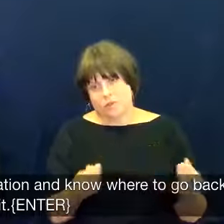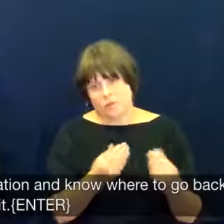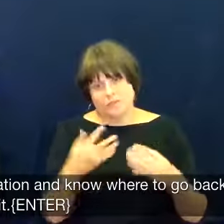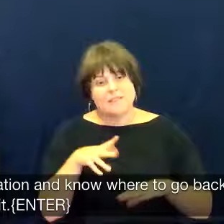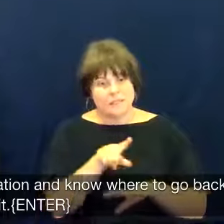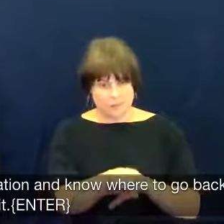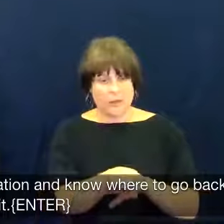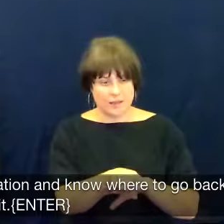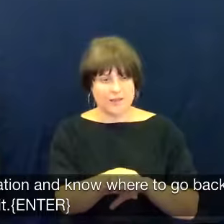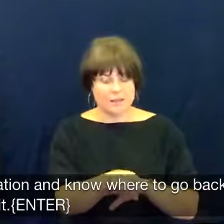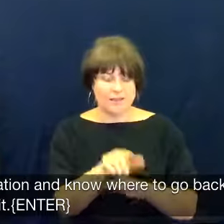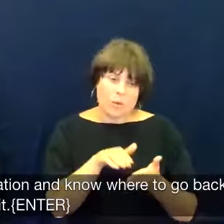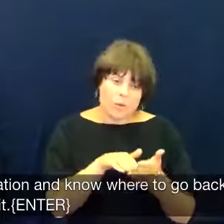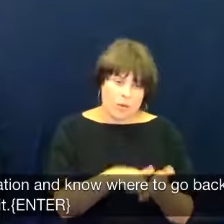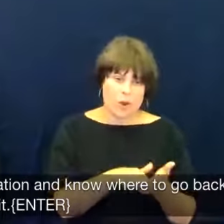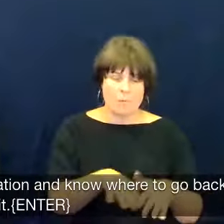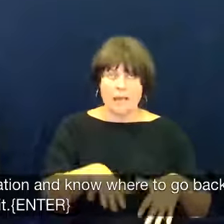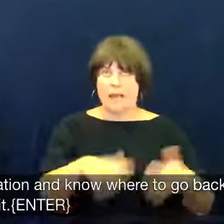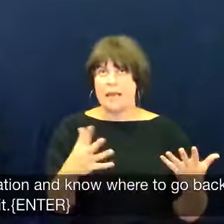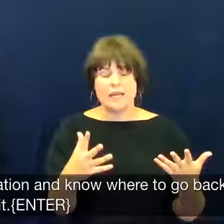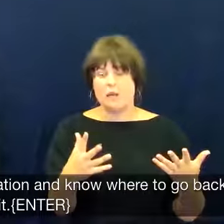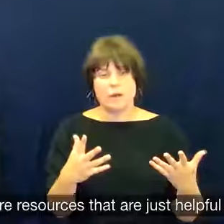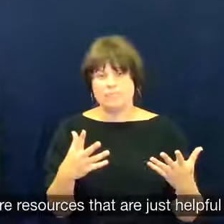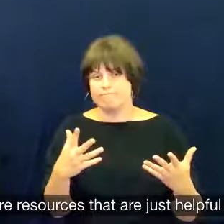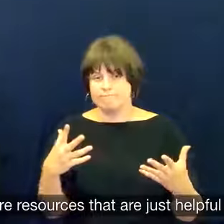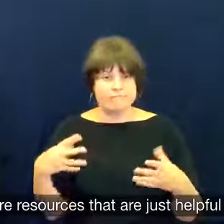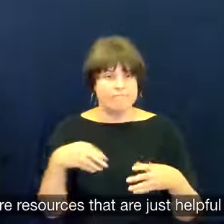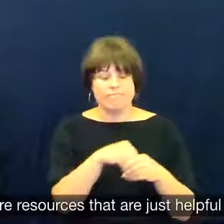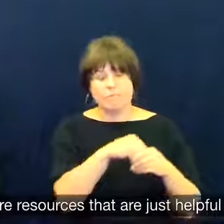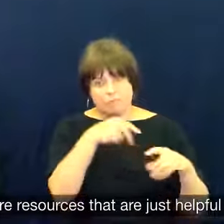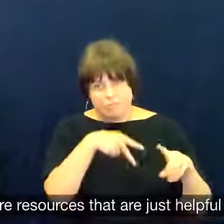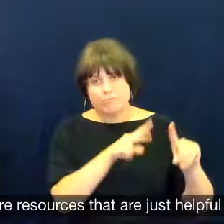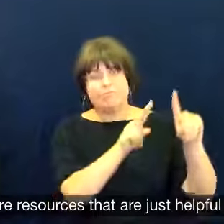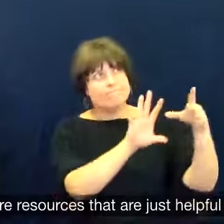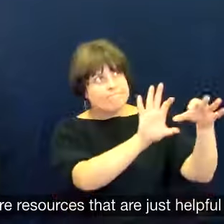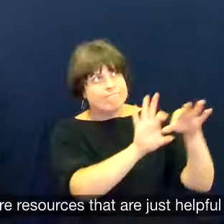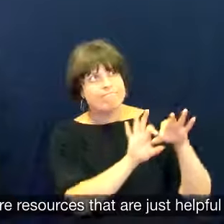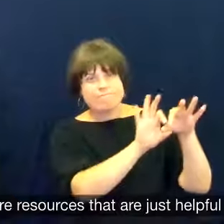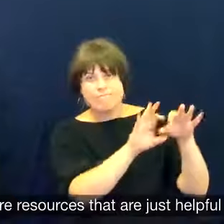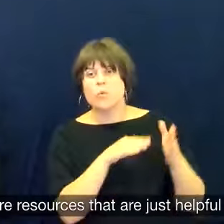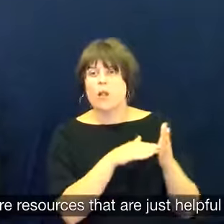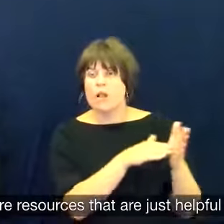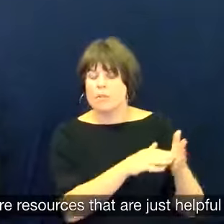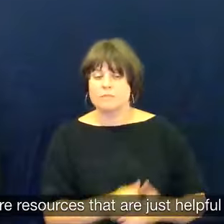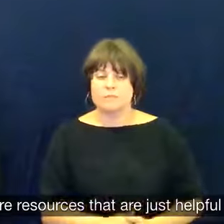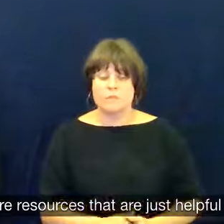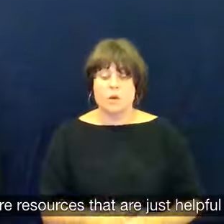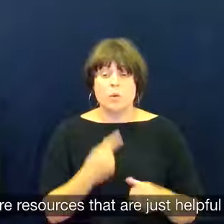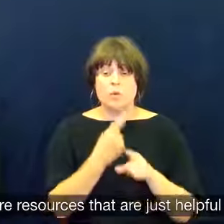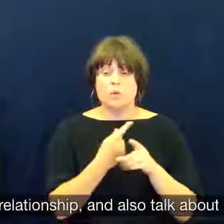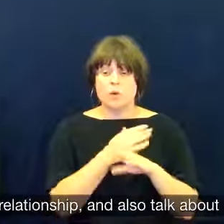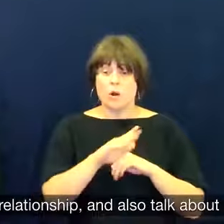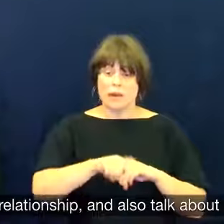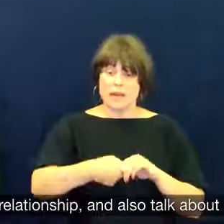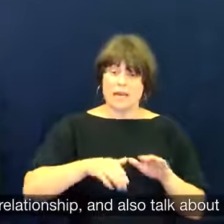just helpful for anybody in a mentoring relationship, and also talk about next steps, where to